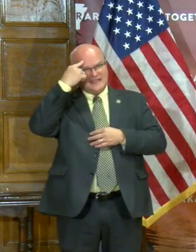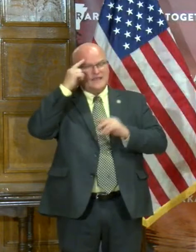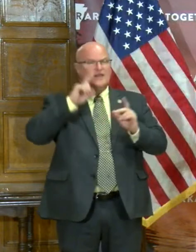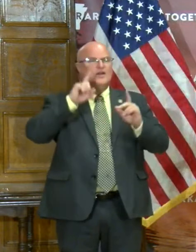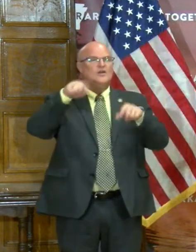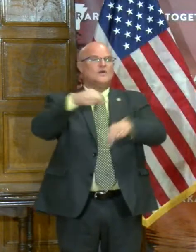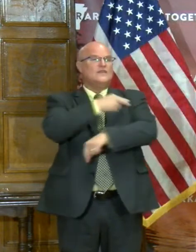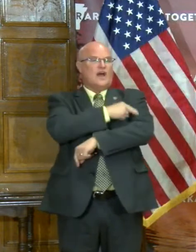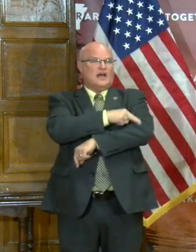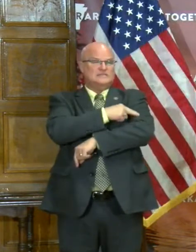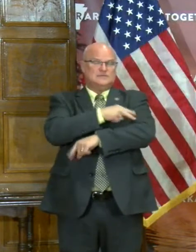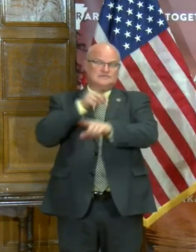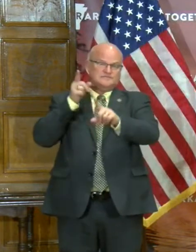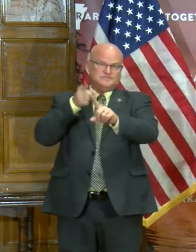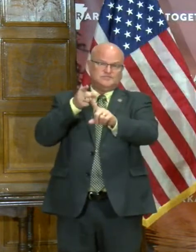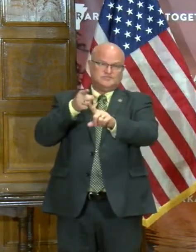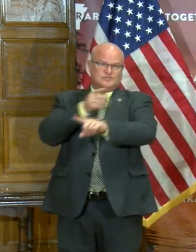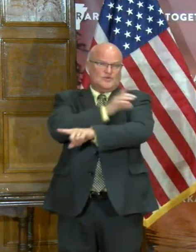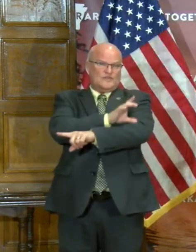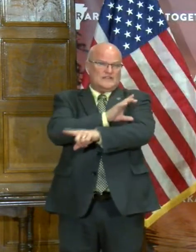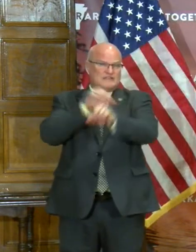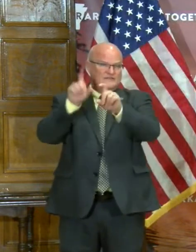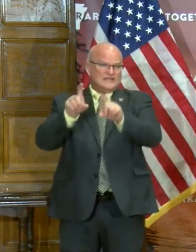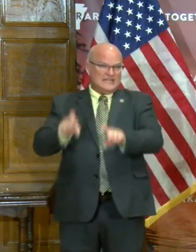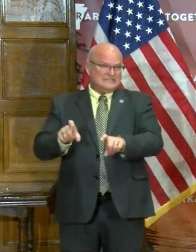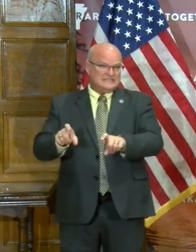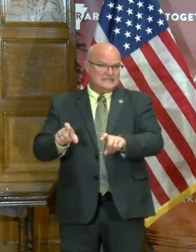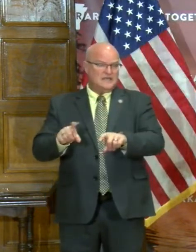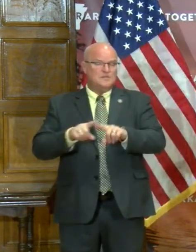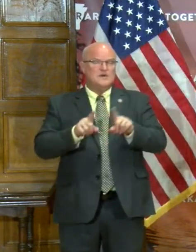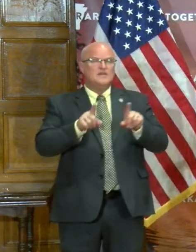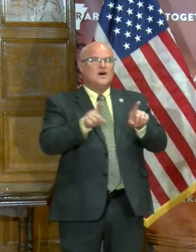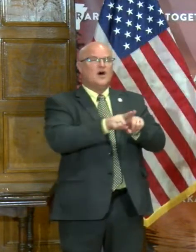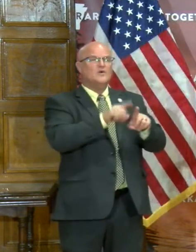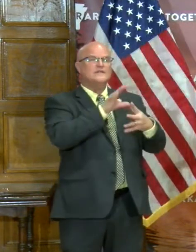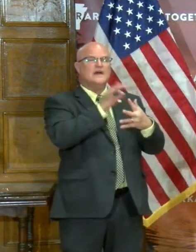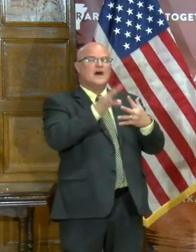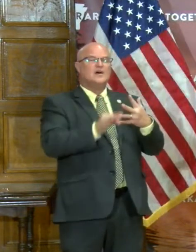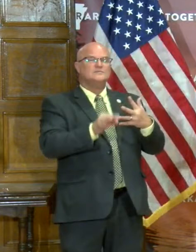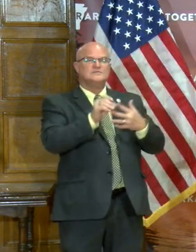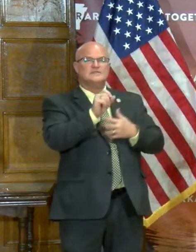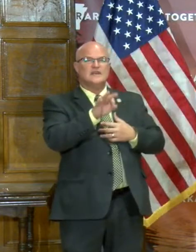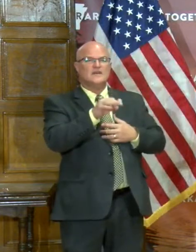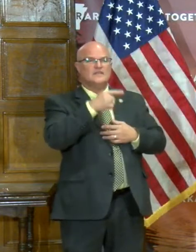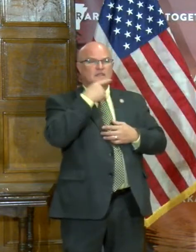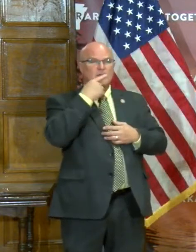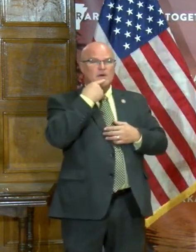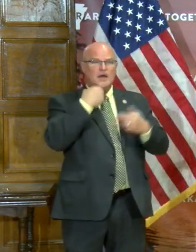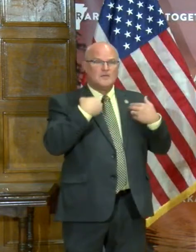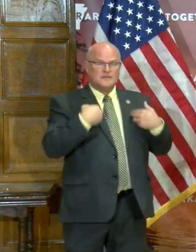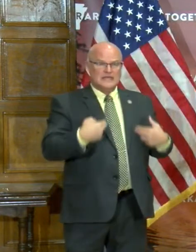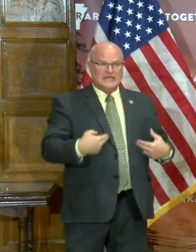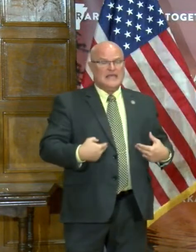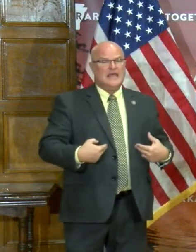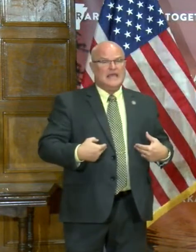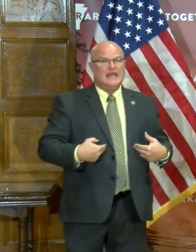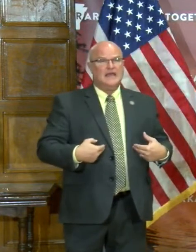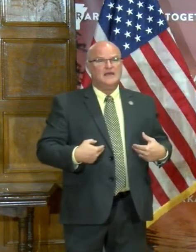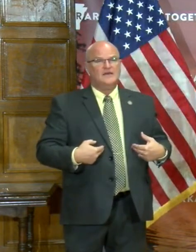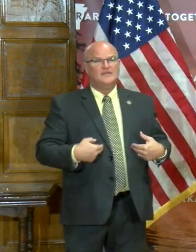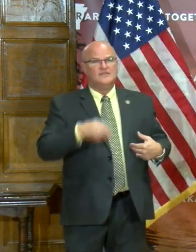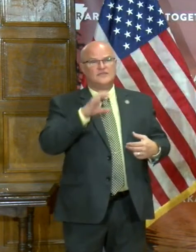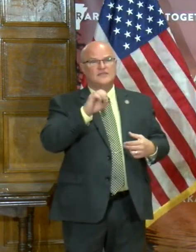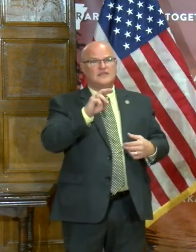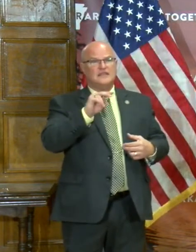going to the hospital or to their clinic for testing, but there's always the option of the public health, the